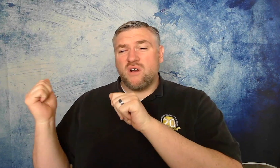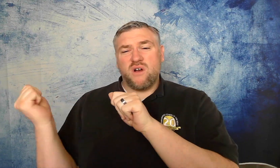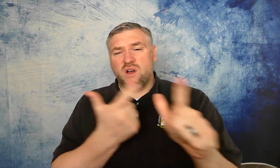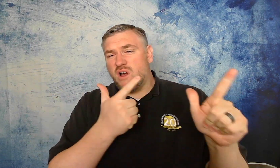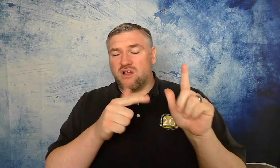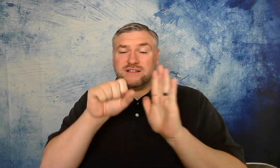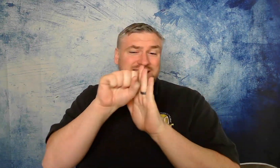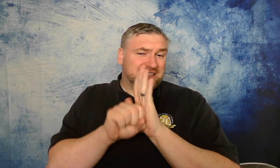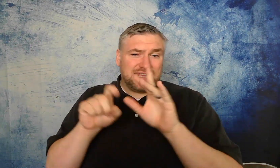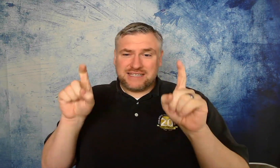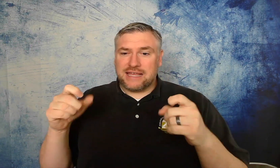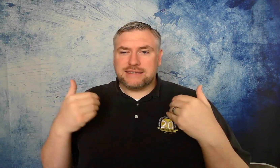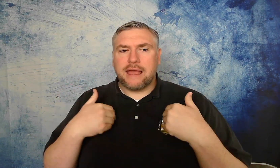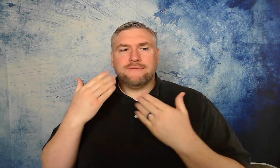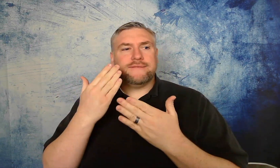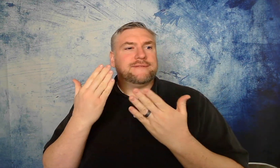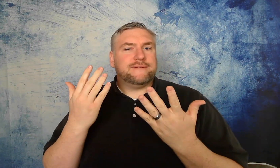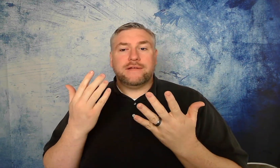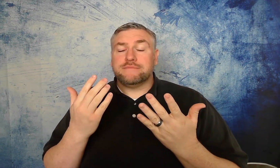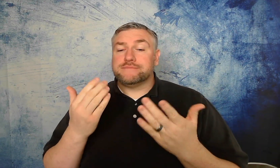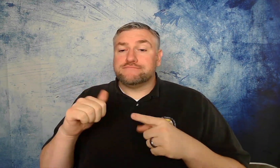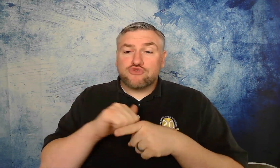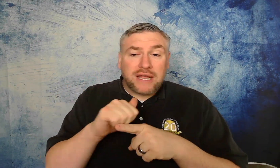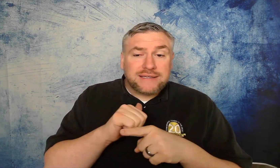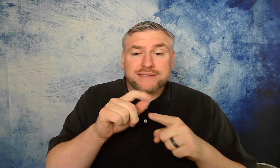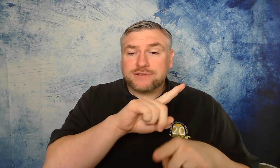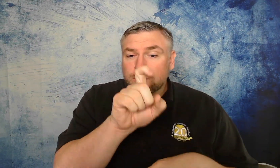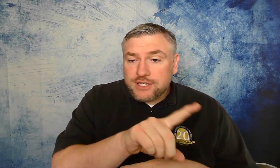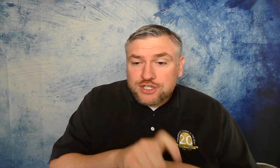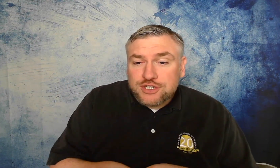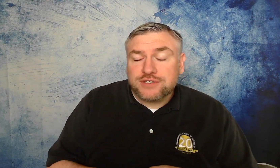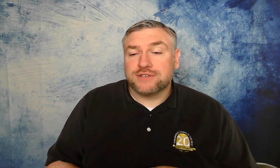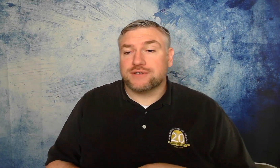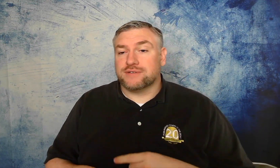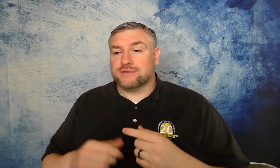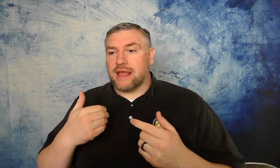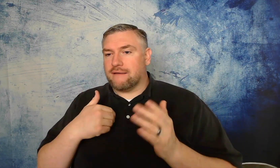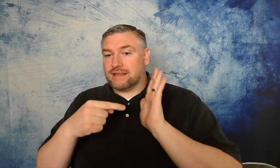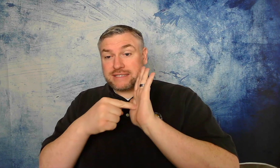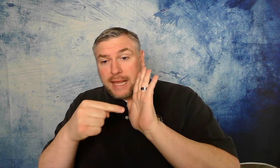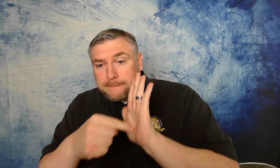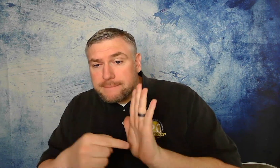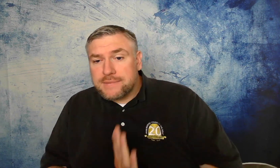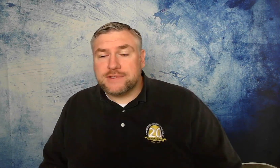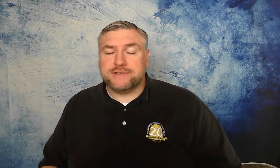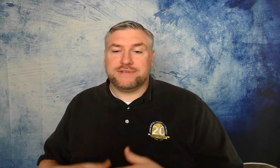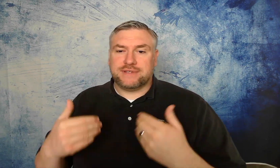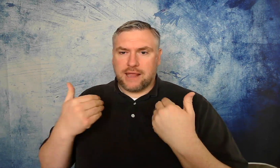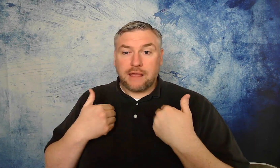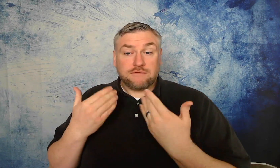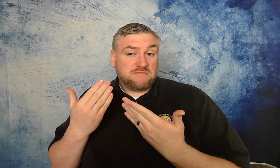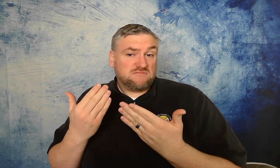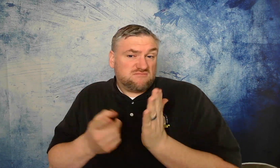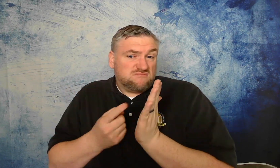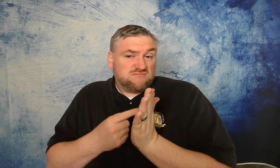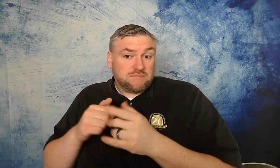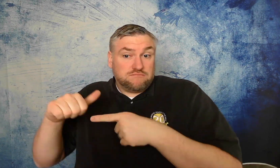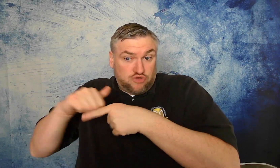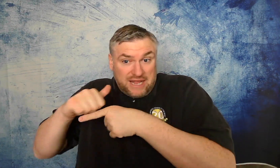Practice tests. All state tests have practice questions, sample questions, have maybe even